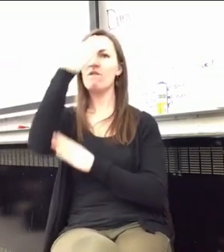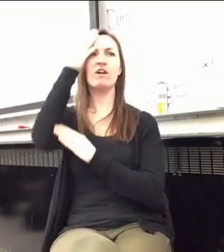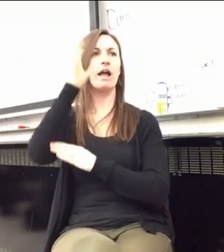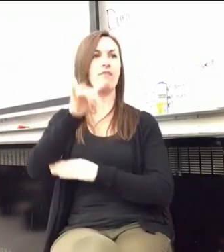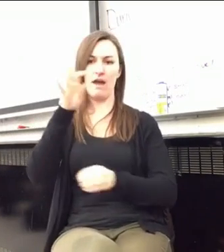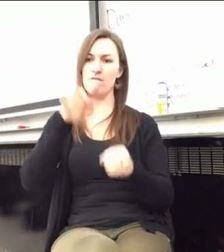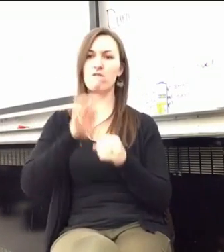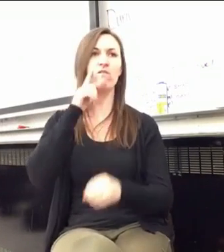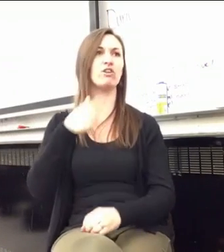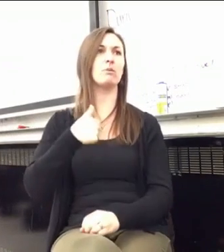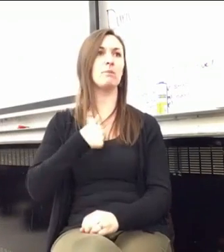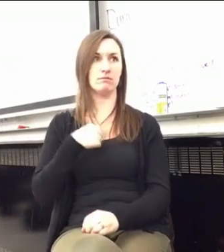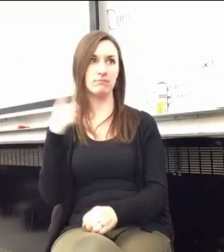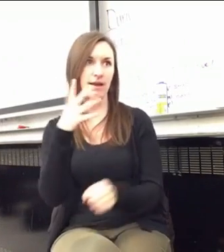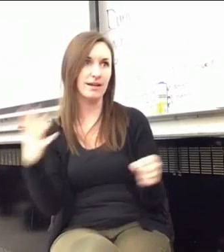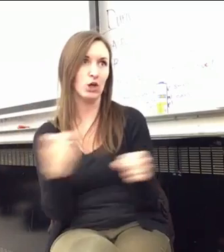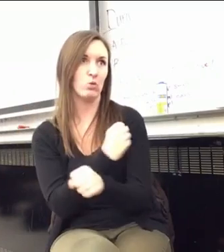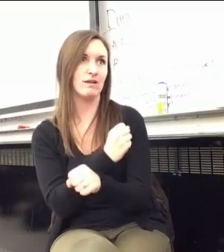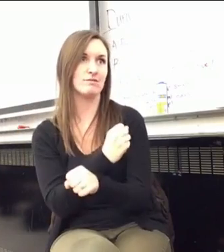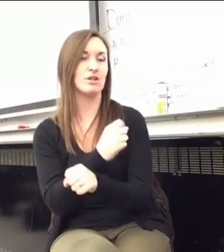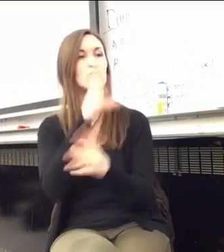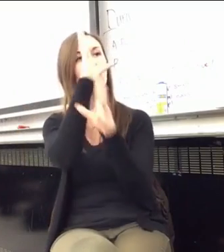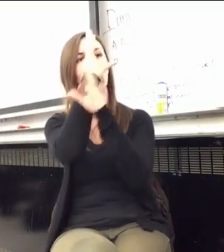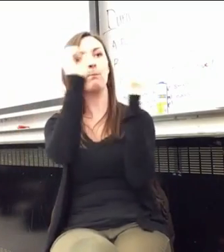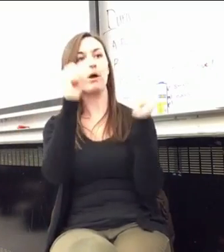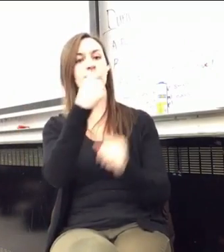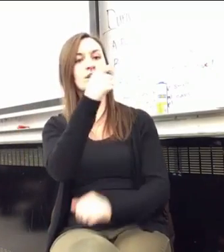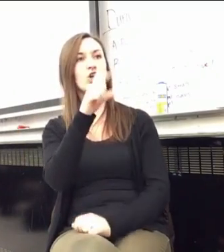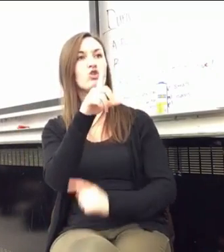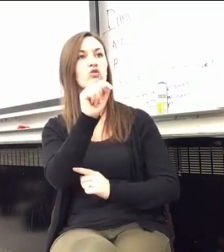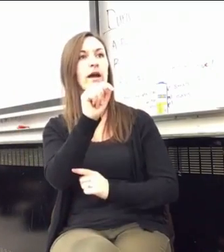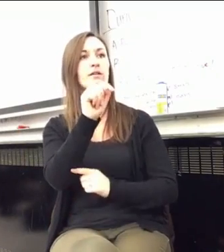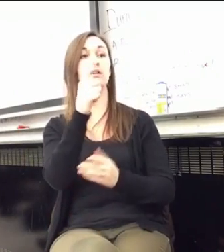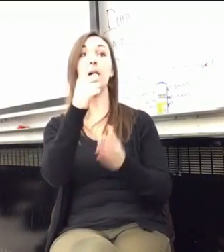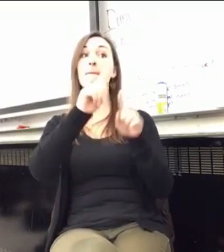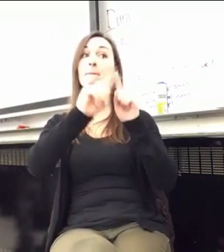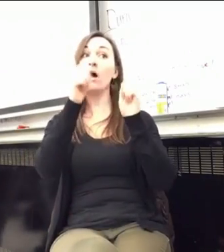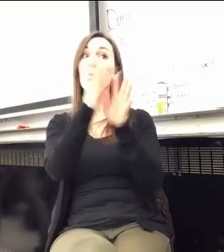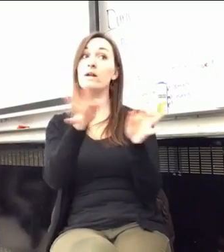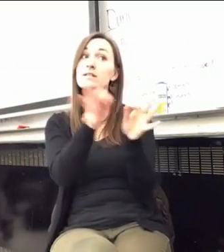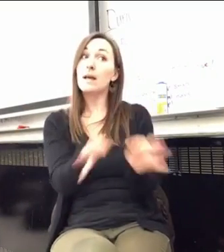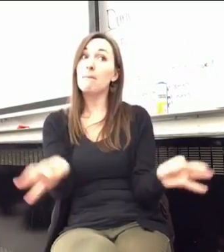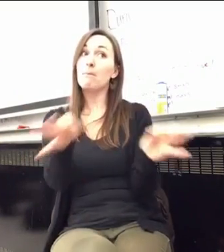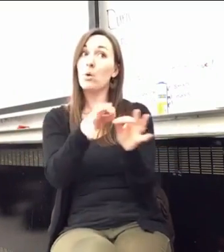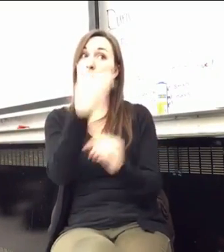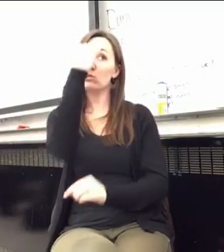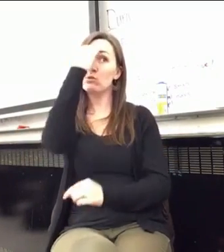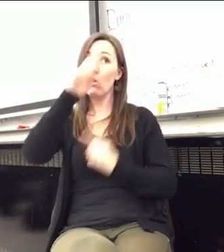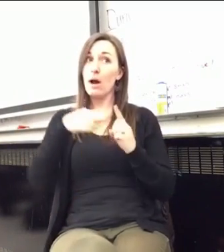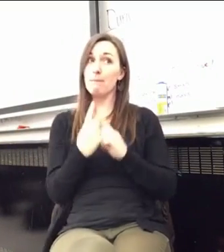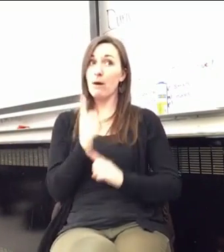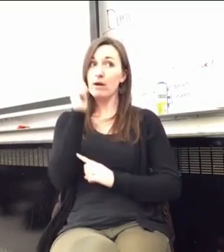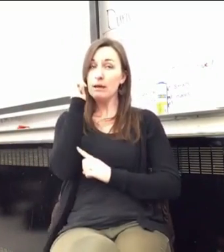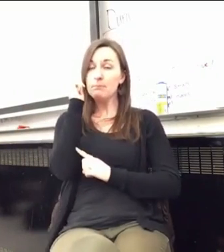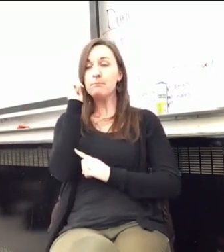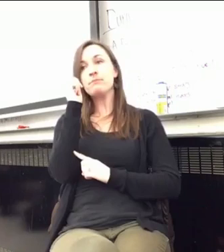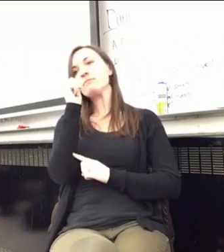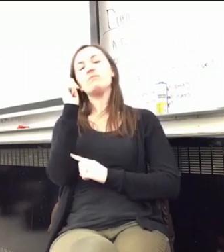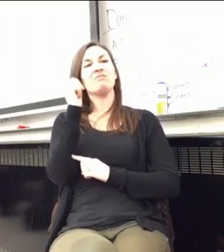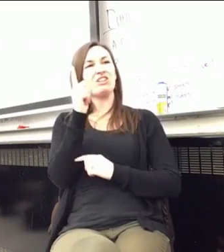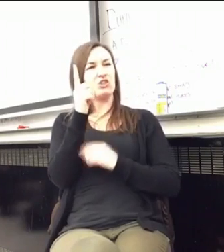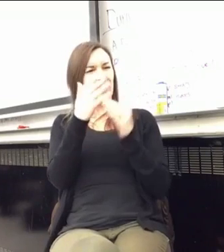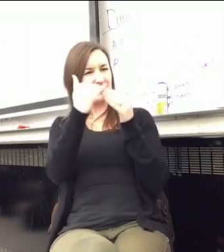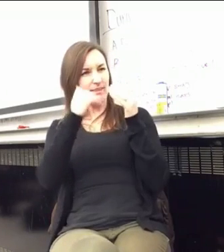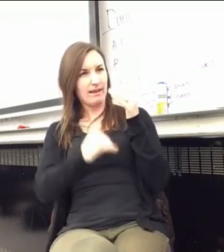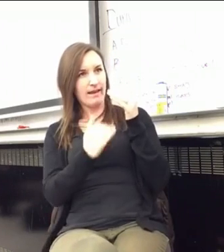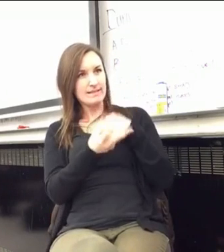and it wins. Grant then becomes the president. What you need to know about Grant is that those next two